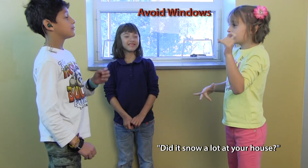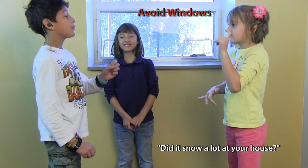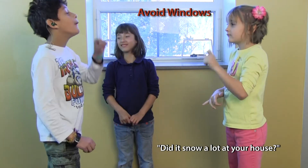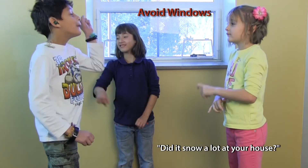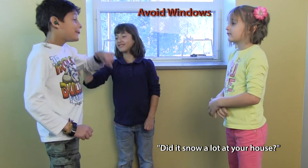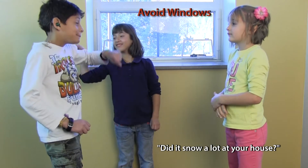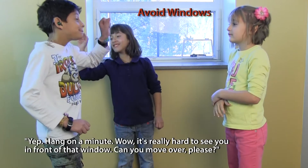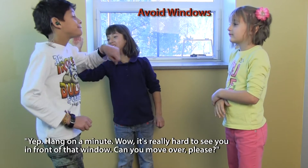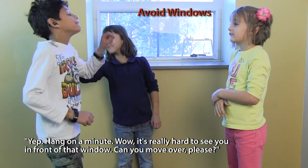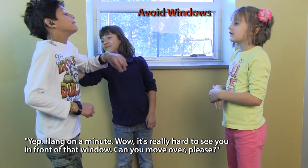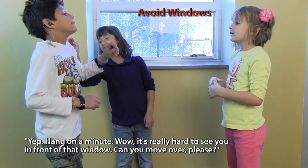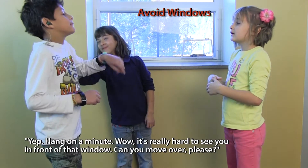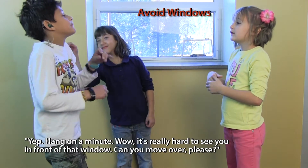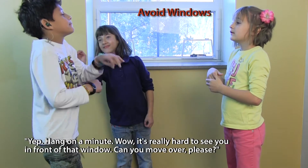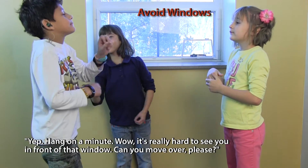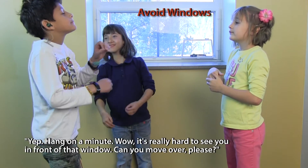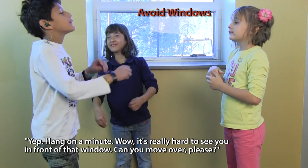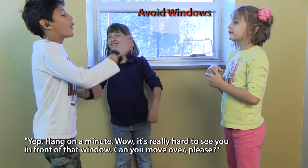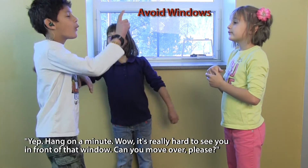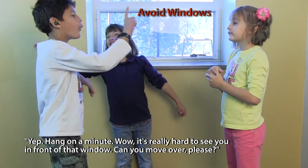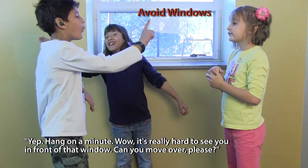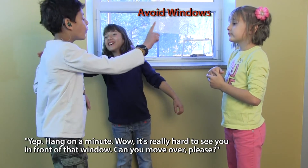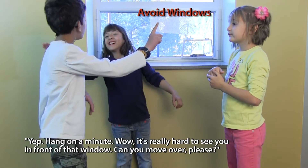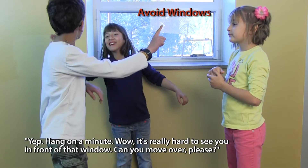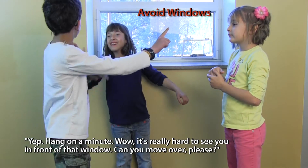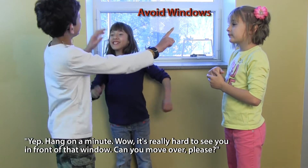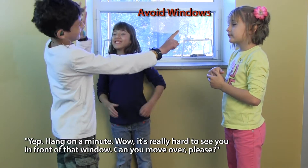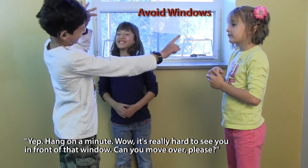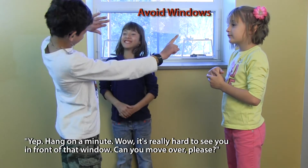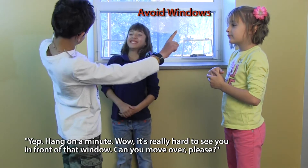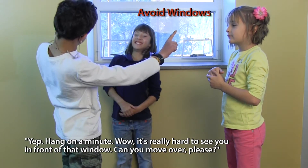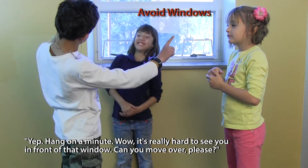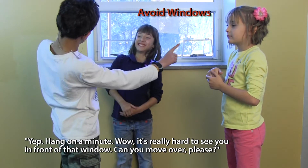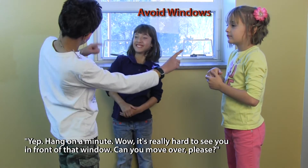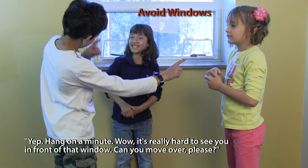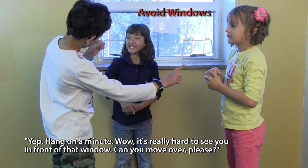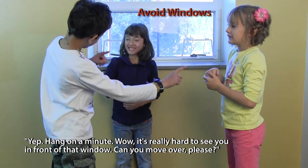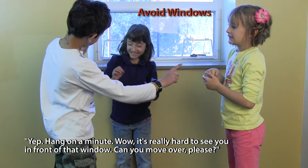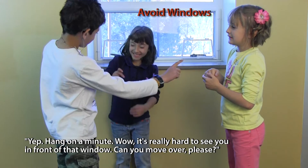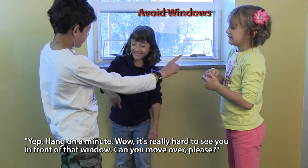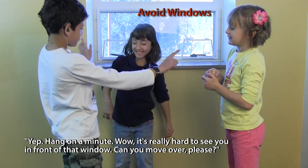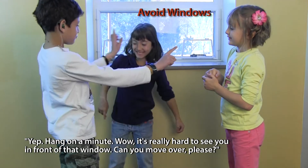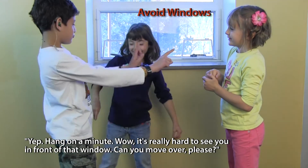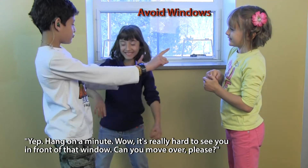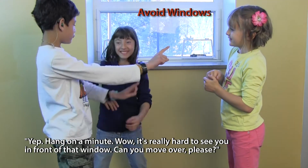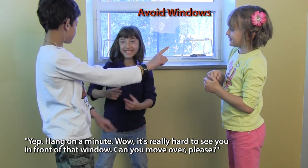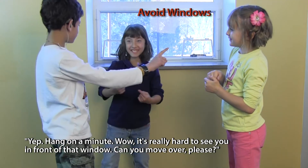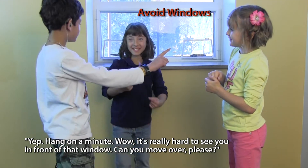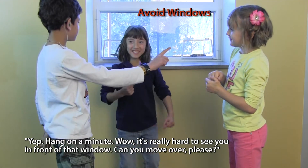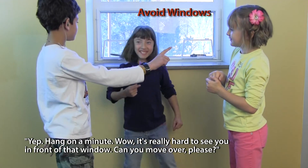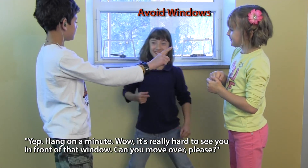lot at your house? Yep. Oh, on a minute. Wow, it's really hard to see you in front of that window. Can you move over please?